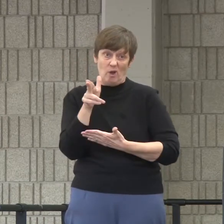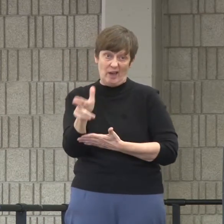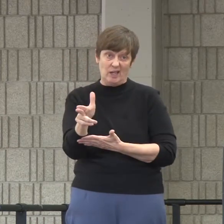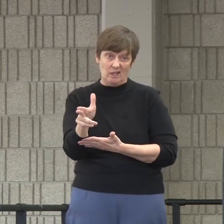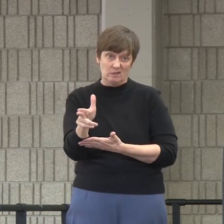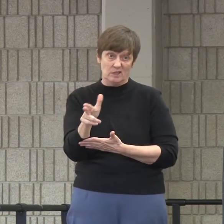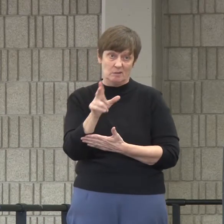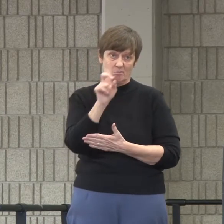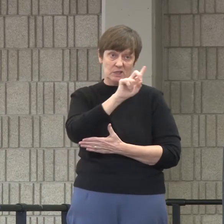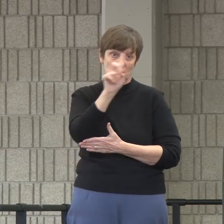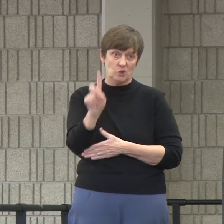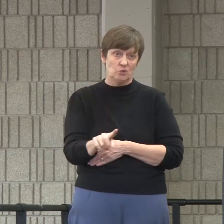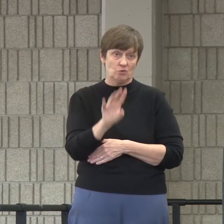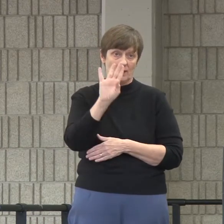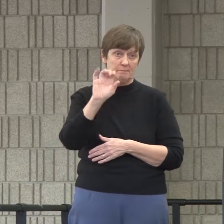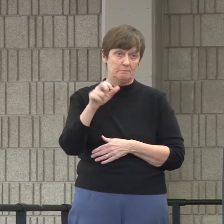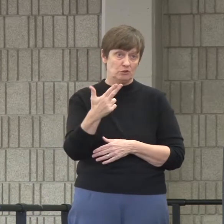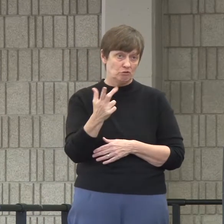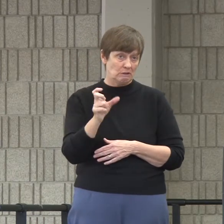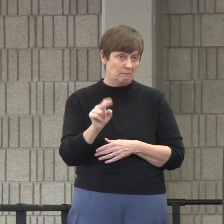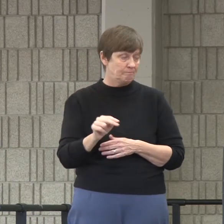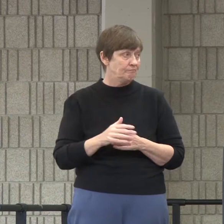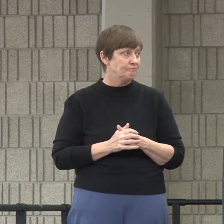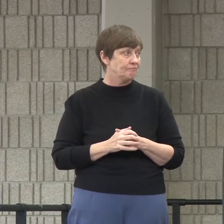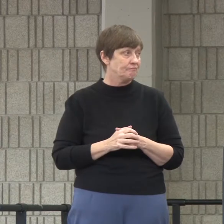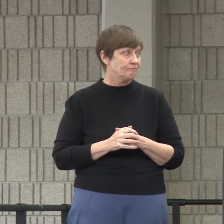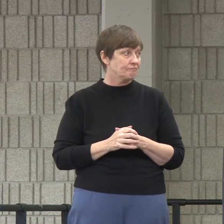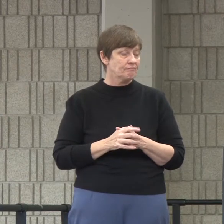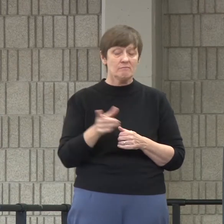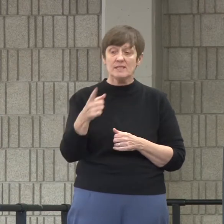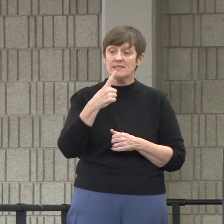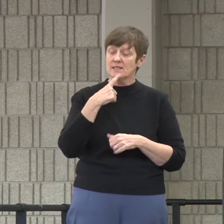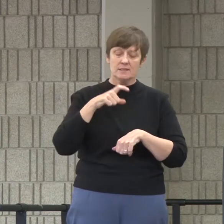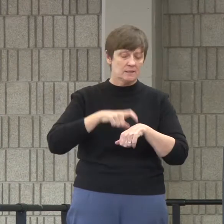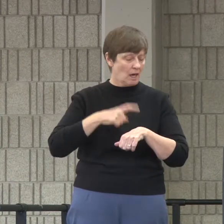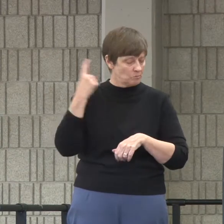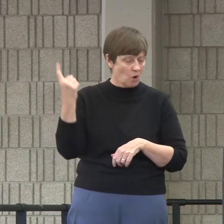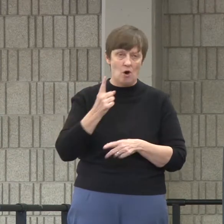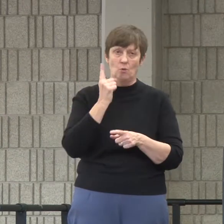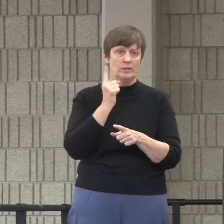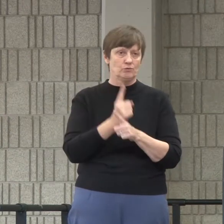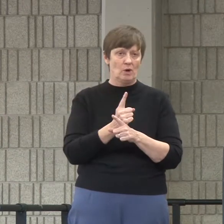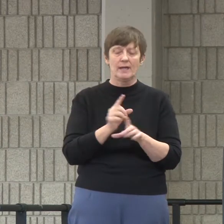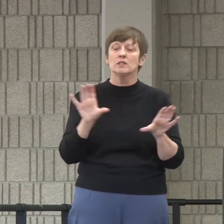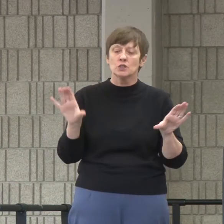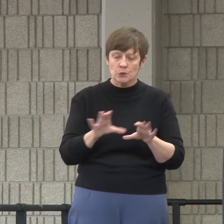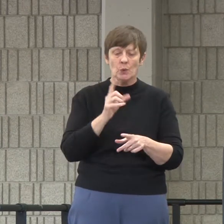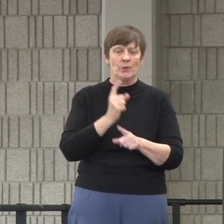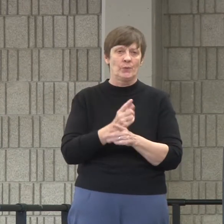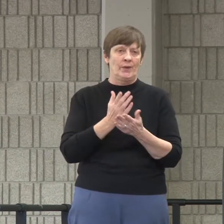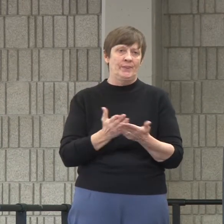in Detroit, Michigan, he said, "The time is always right to do what is right."